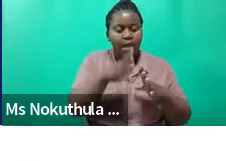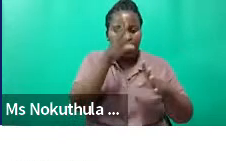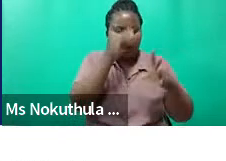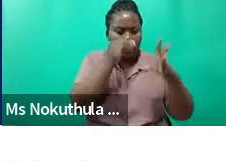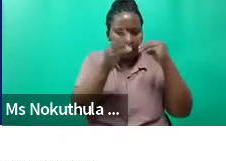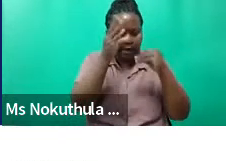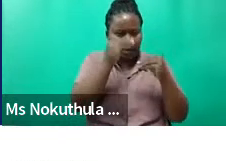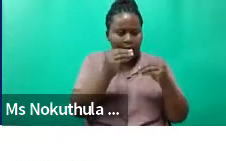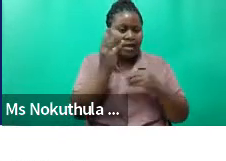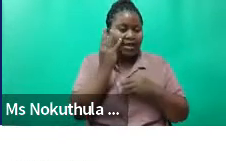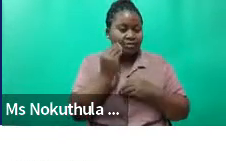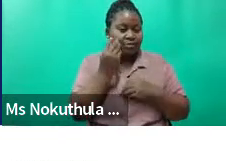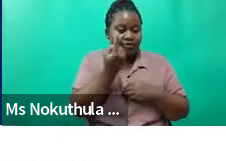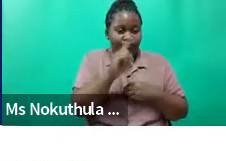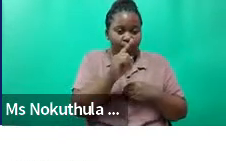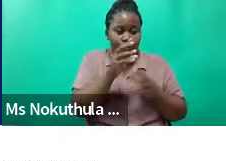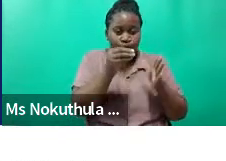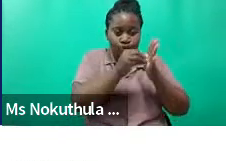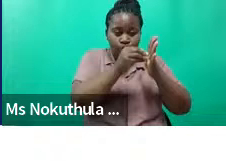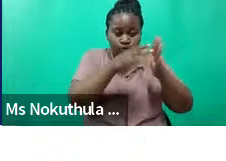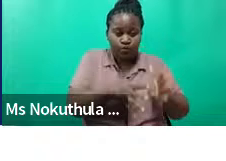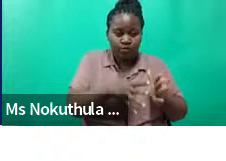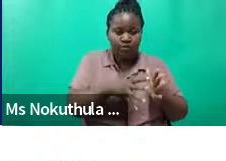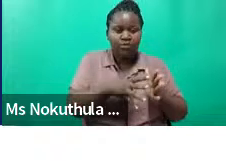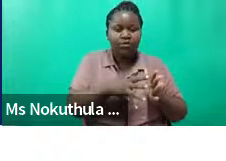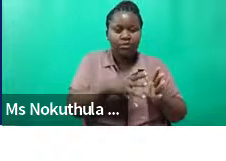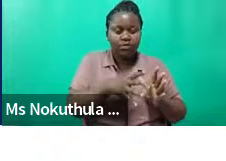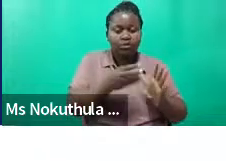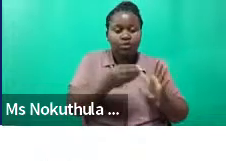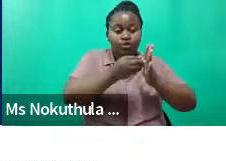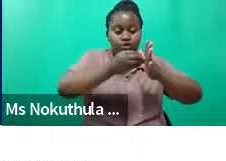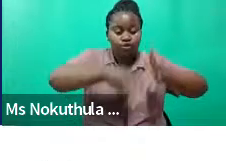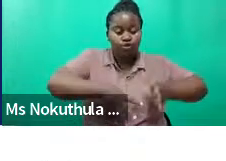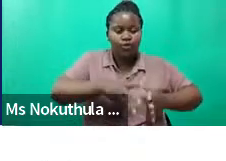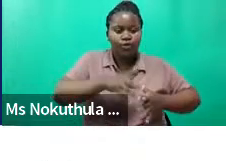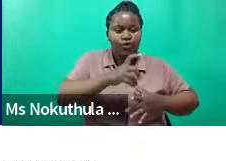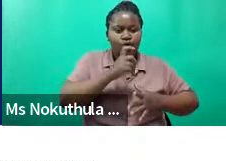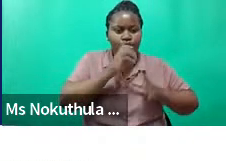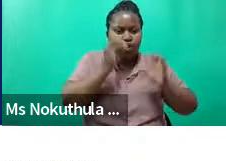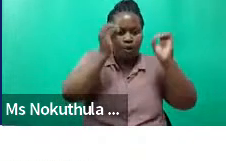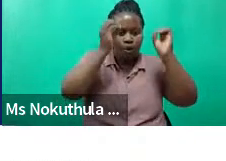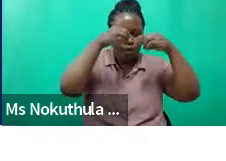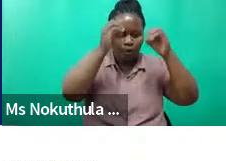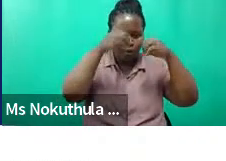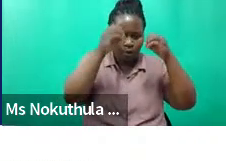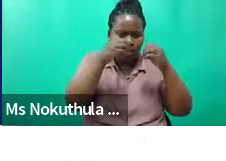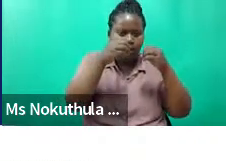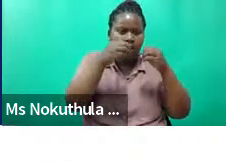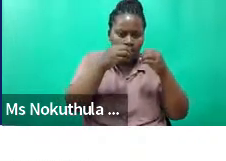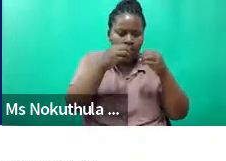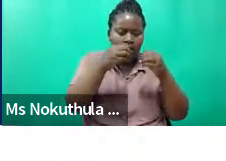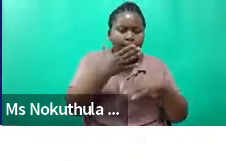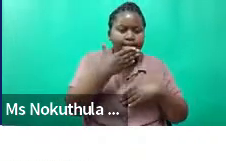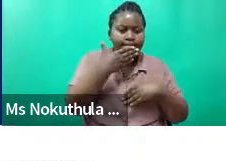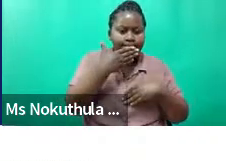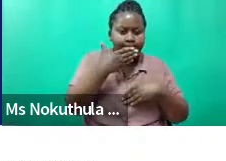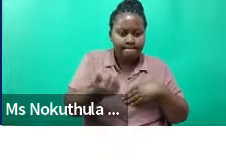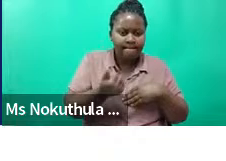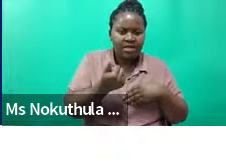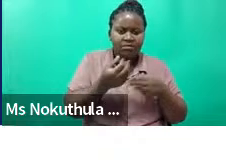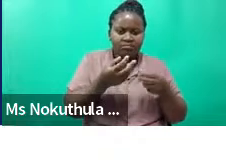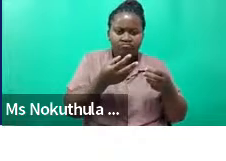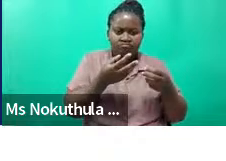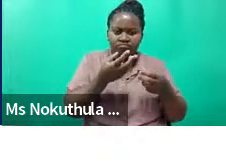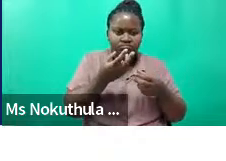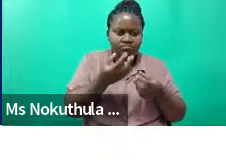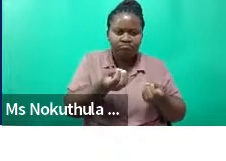for the student. The student indicated that Google Meet was the best platform for her. She was